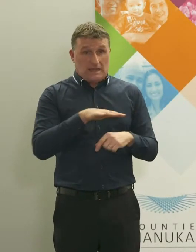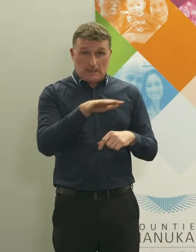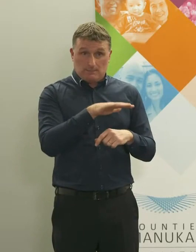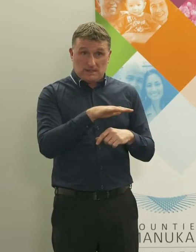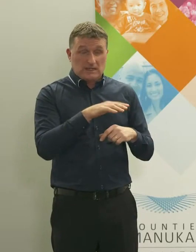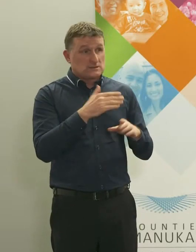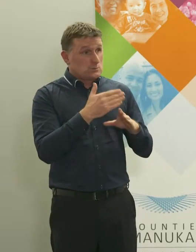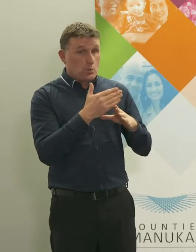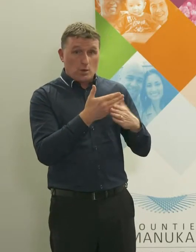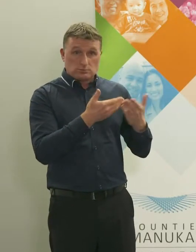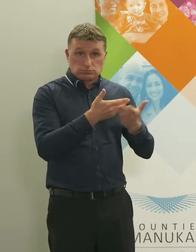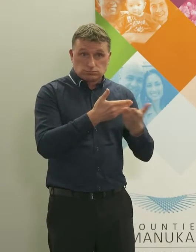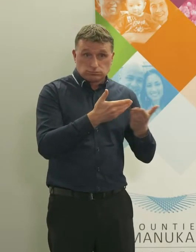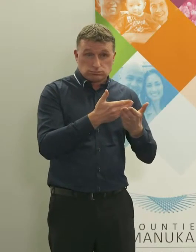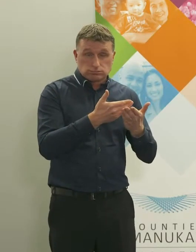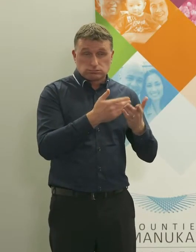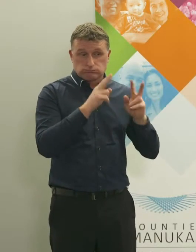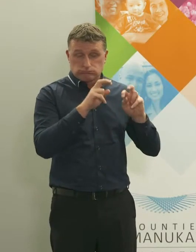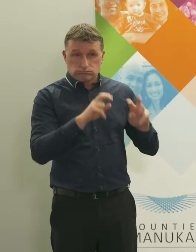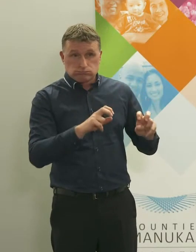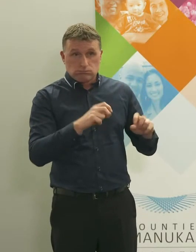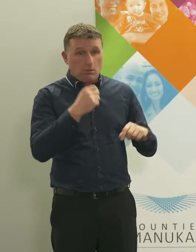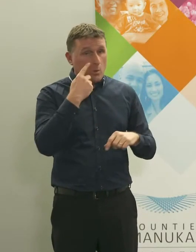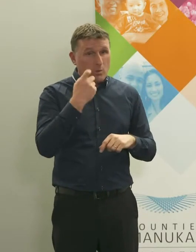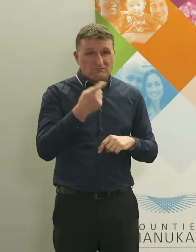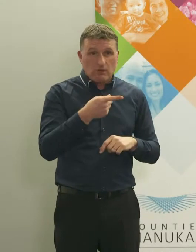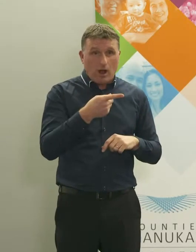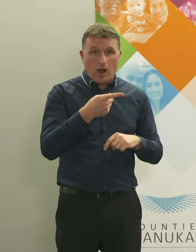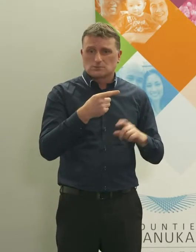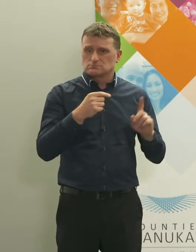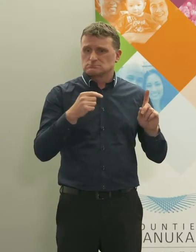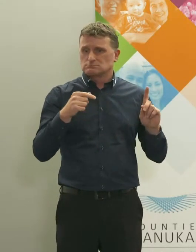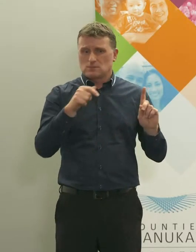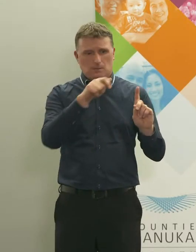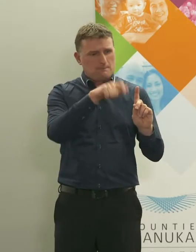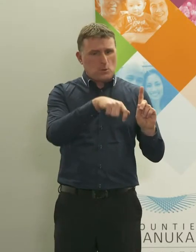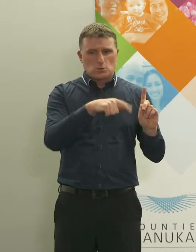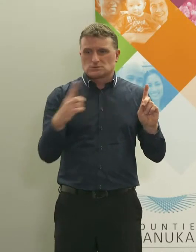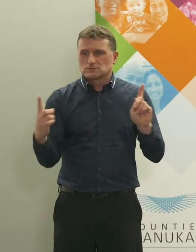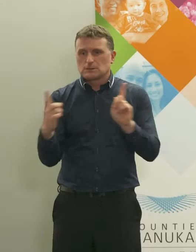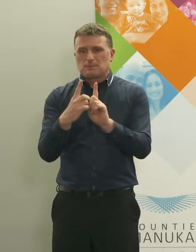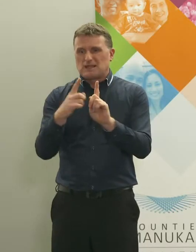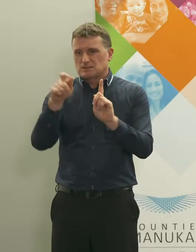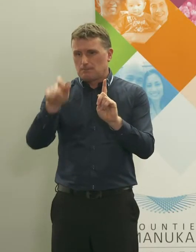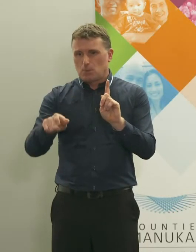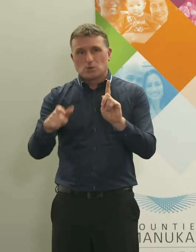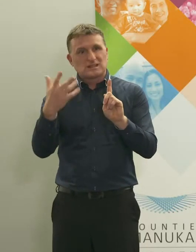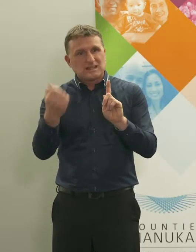found any exposures associated with any such events.